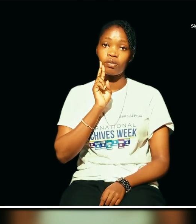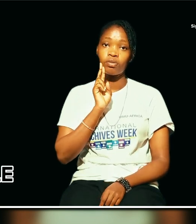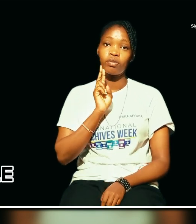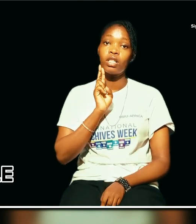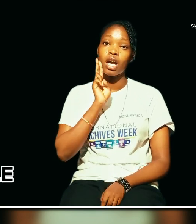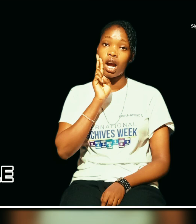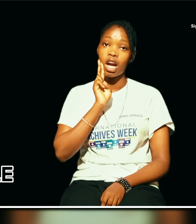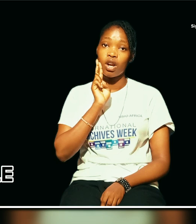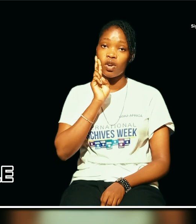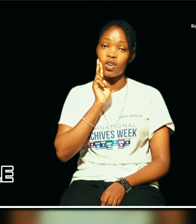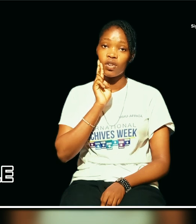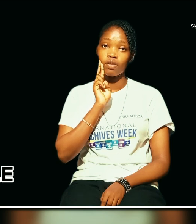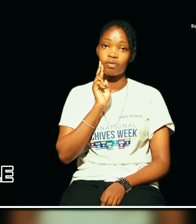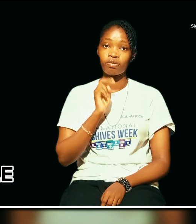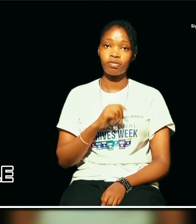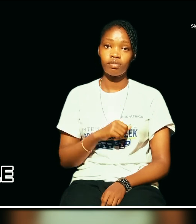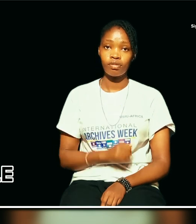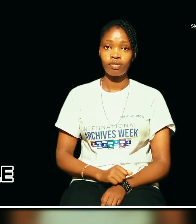uncle,